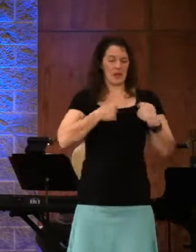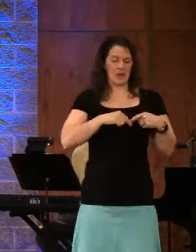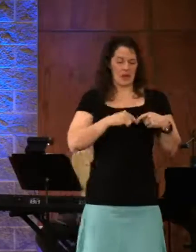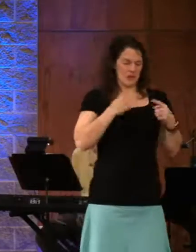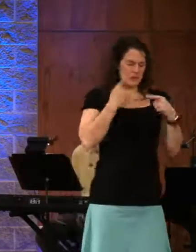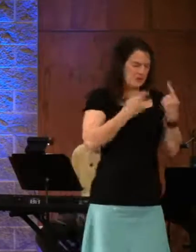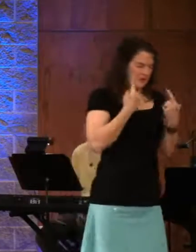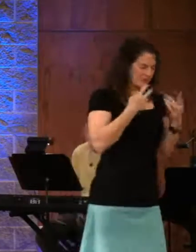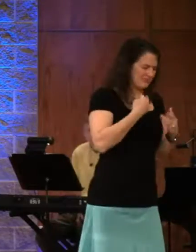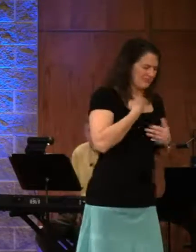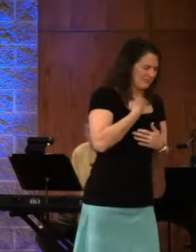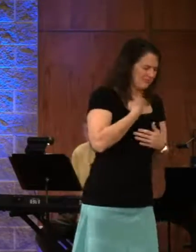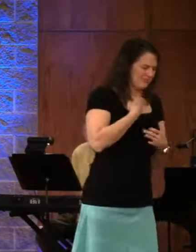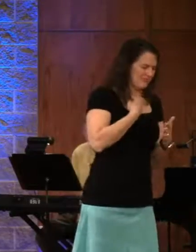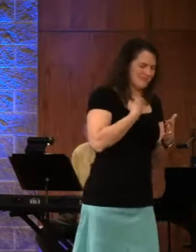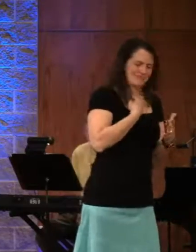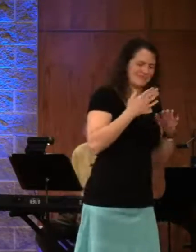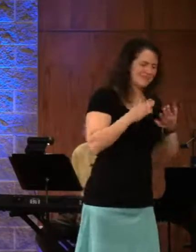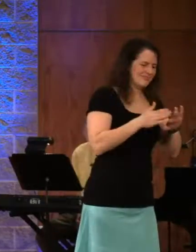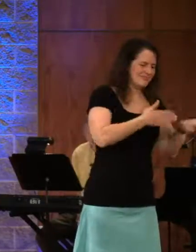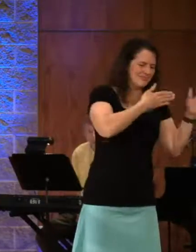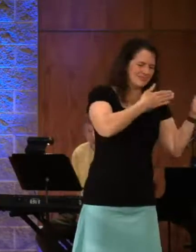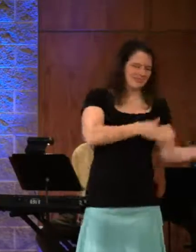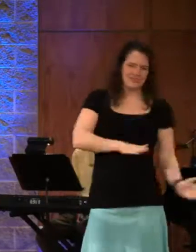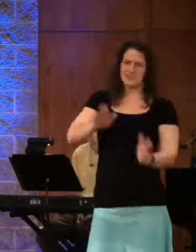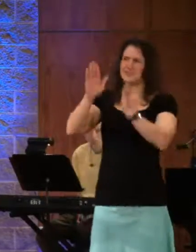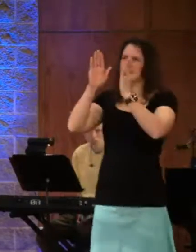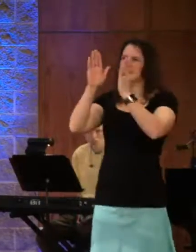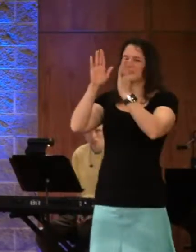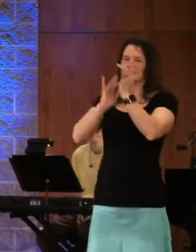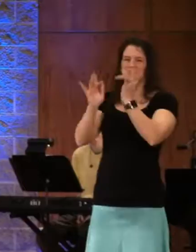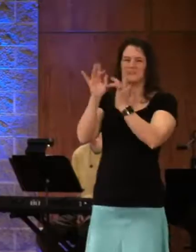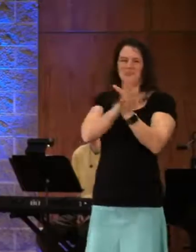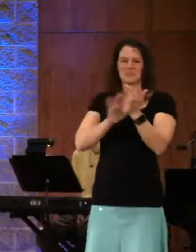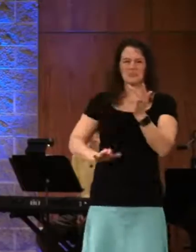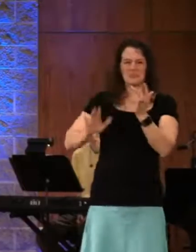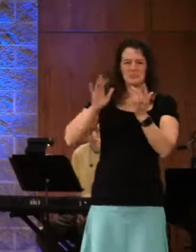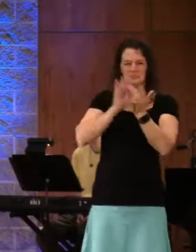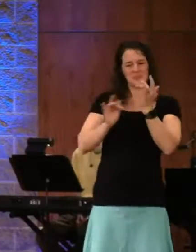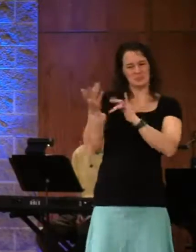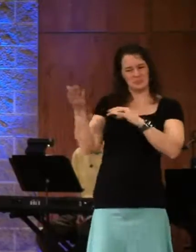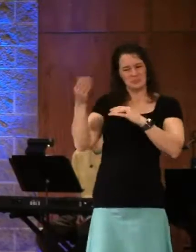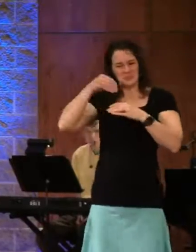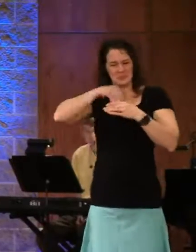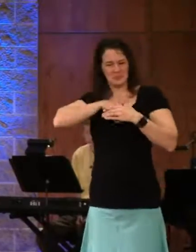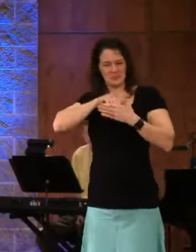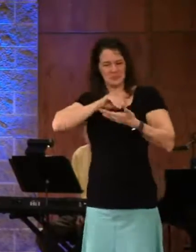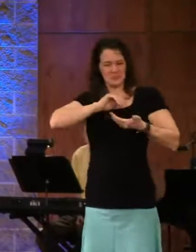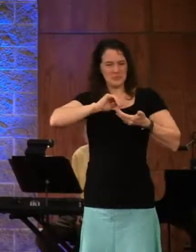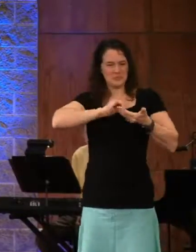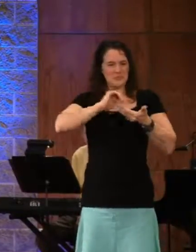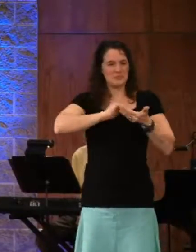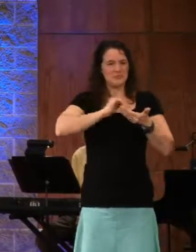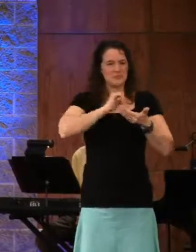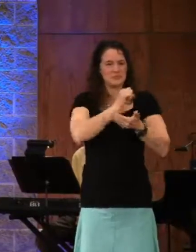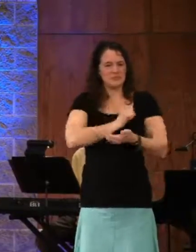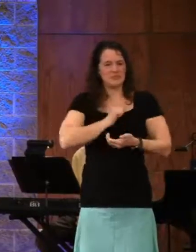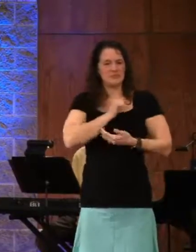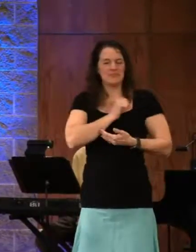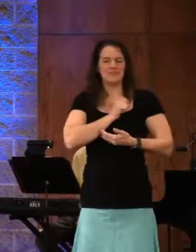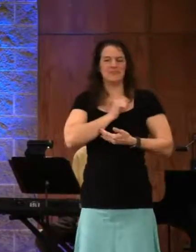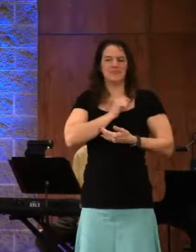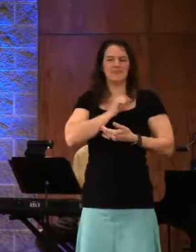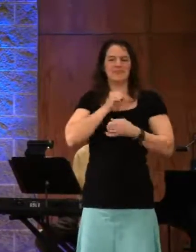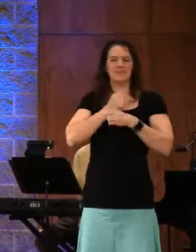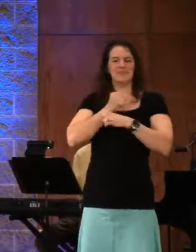away from sin and turning to Jesus Christ and asking Jesus to come in and pardon you, to forgive you, and to